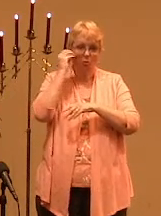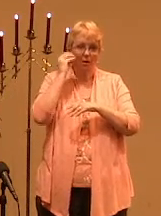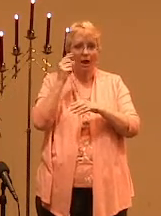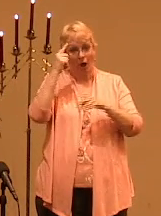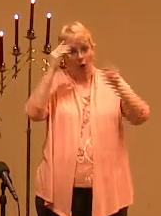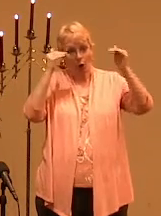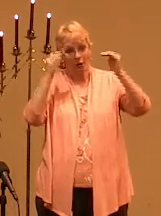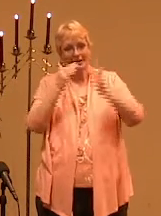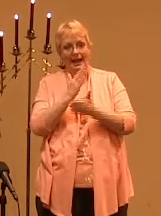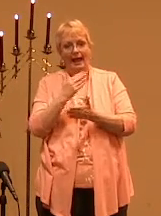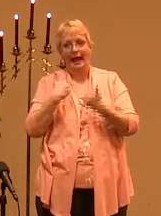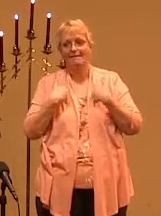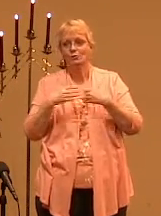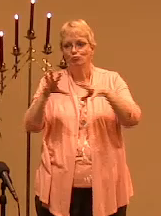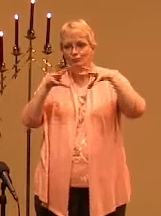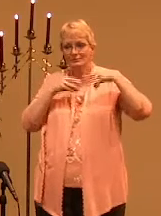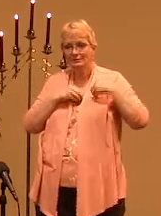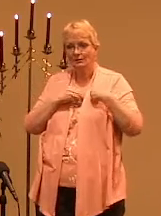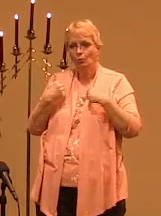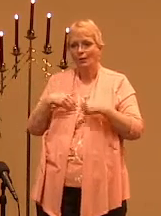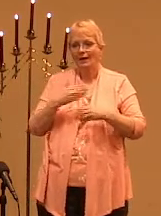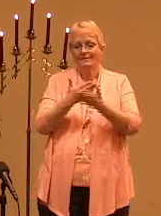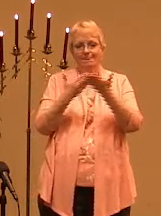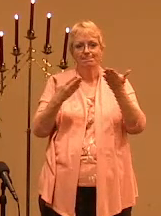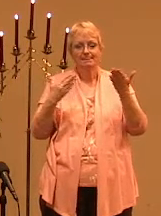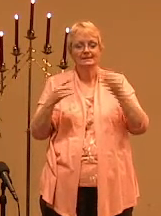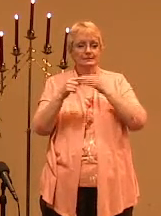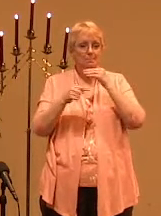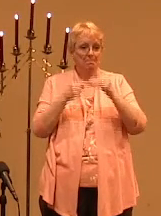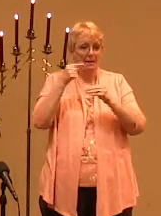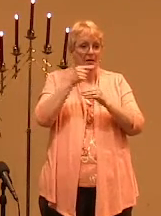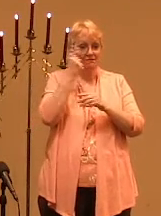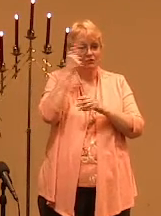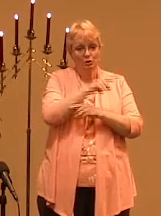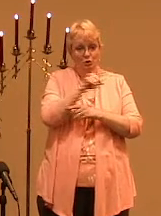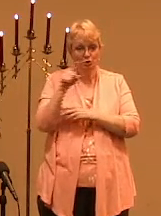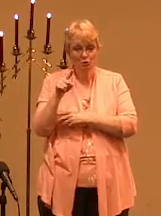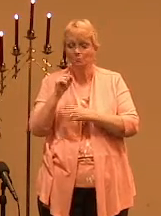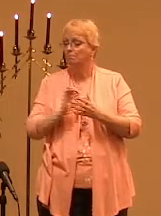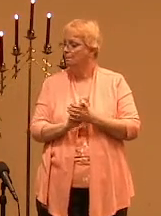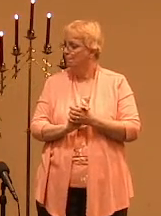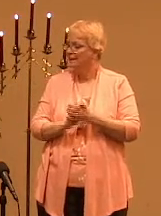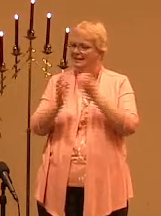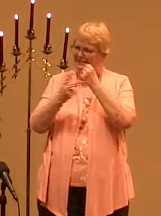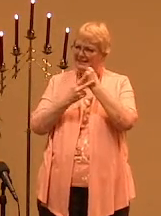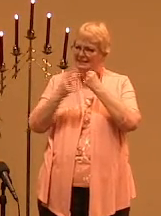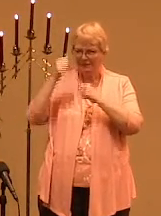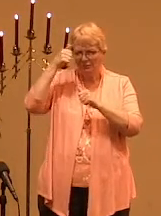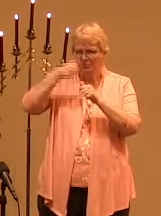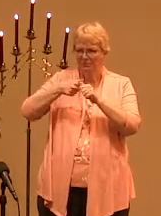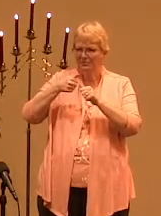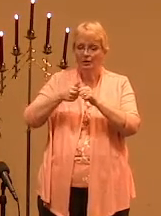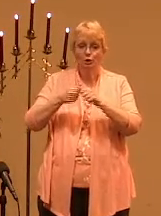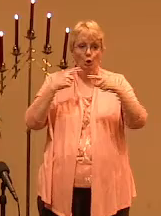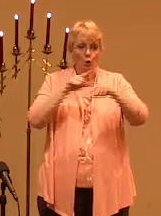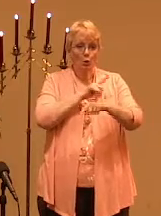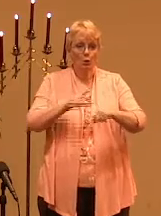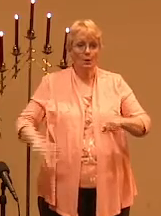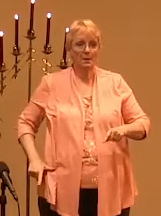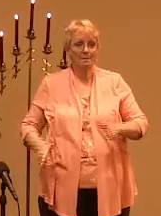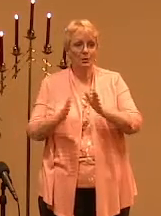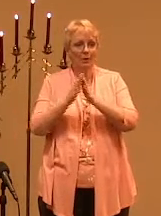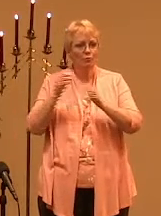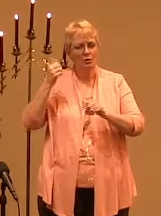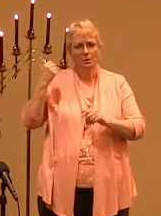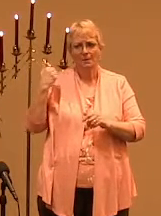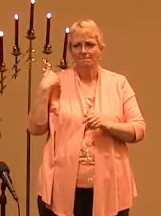of you have already received them. We have things about that in the lobby as well. So keep that in mind. As we go to the Lord in prayer, I want to remind